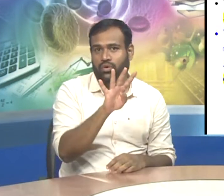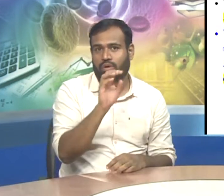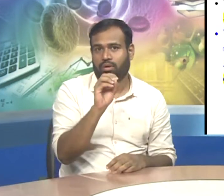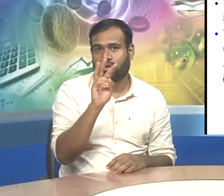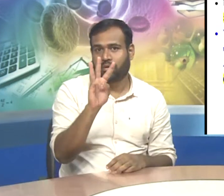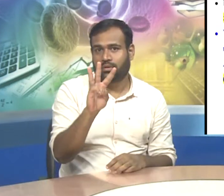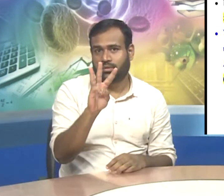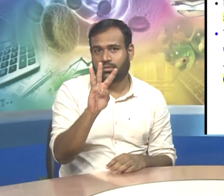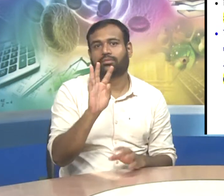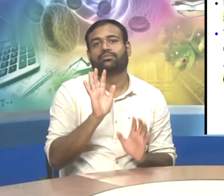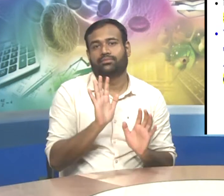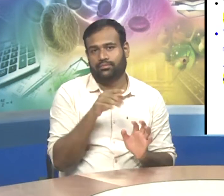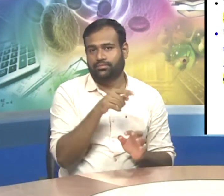member